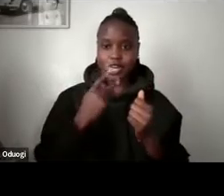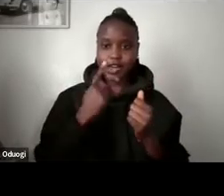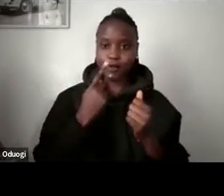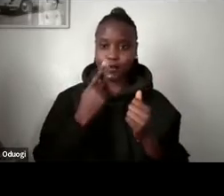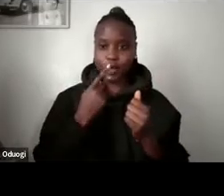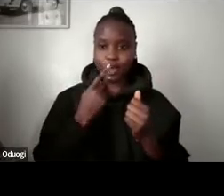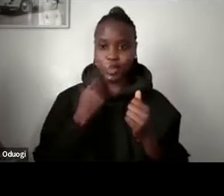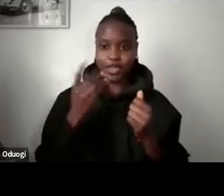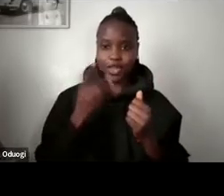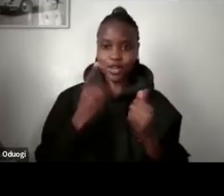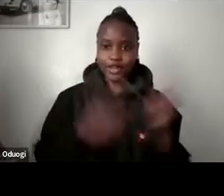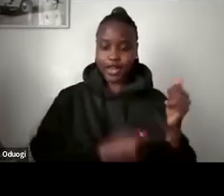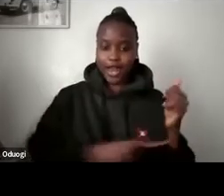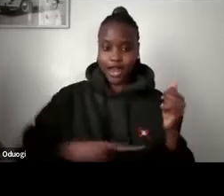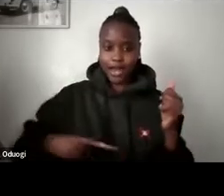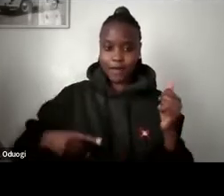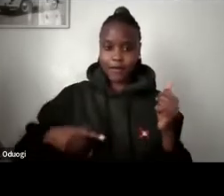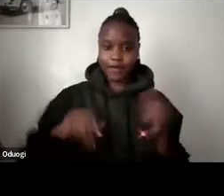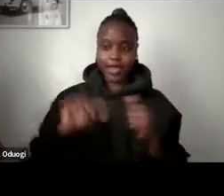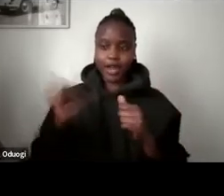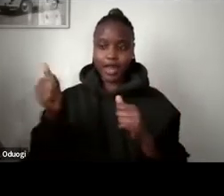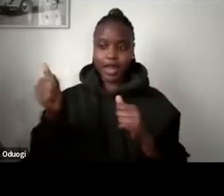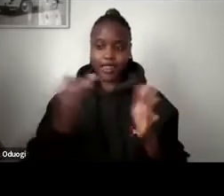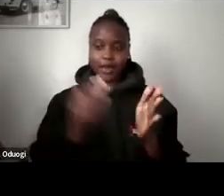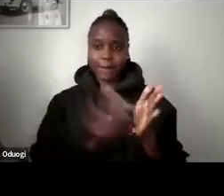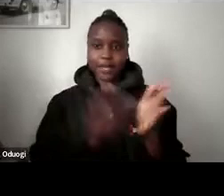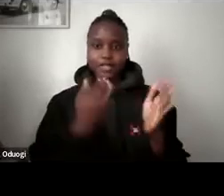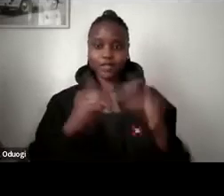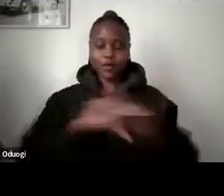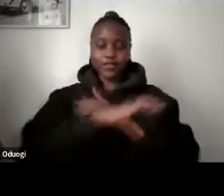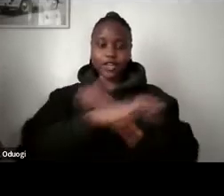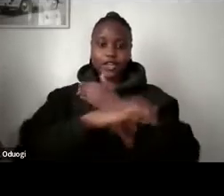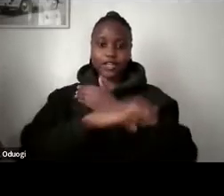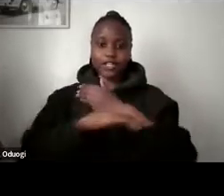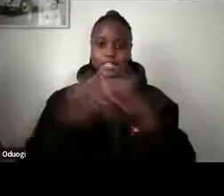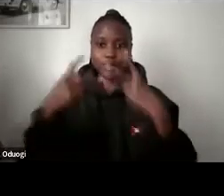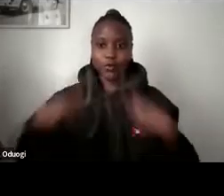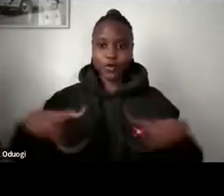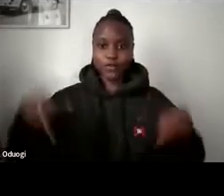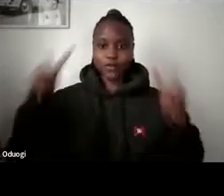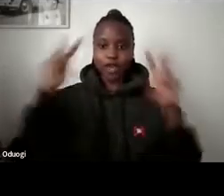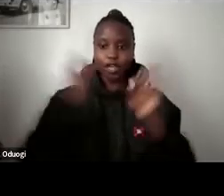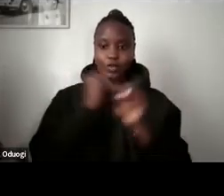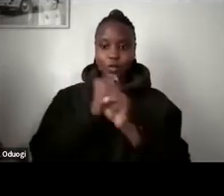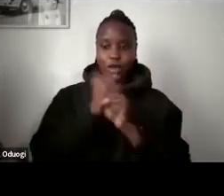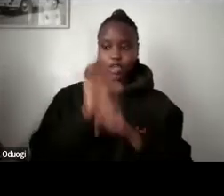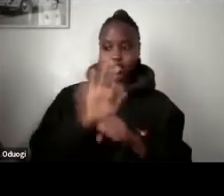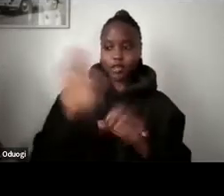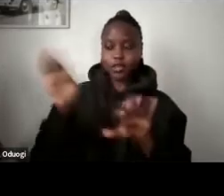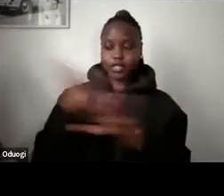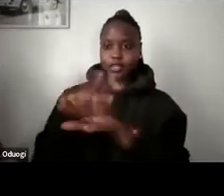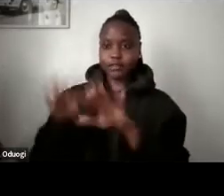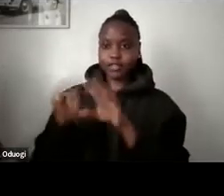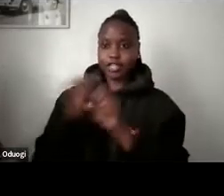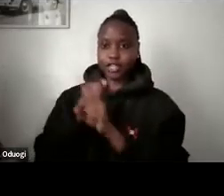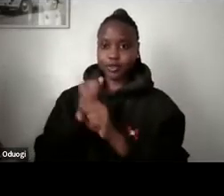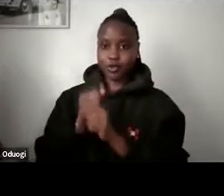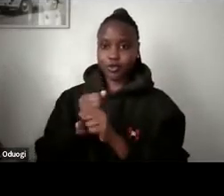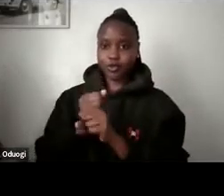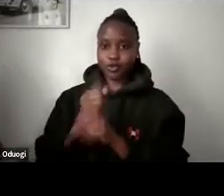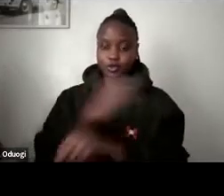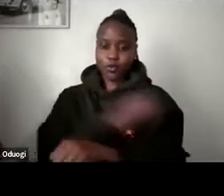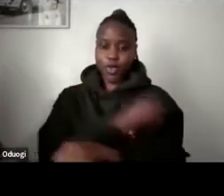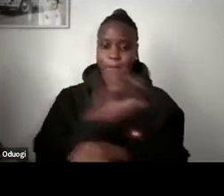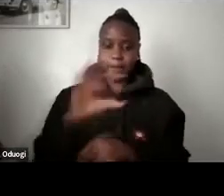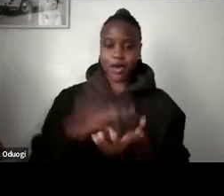of the country. We value your work and we value everything you do in order to empower our learners